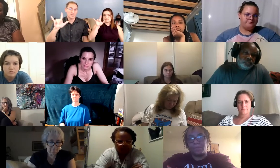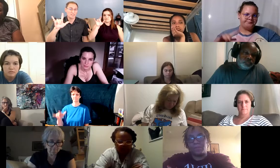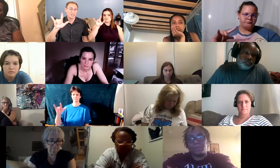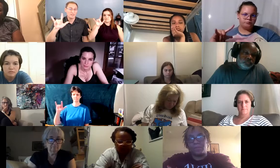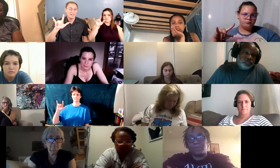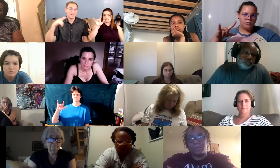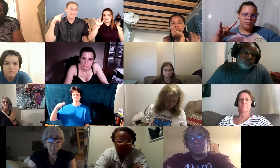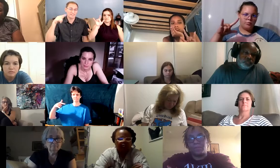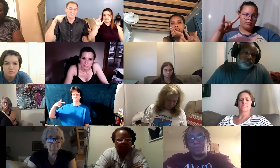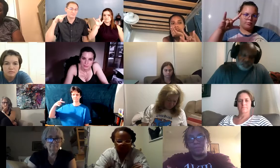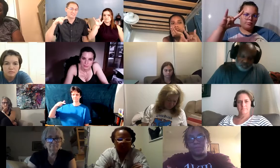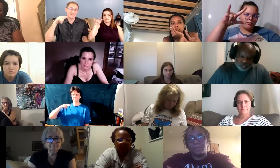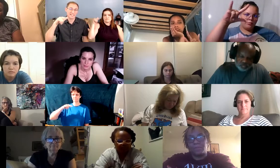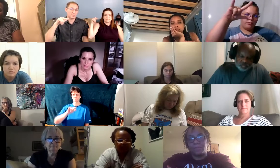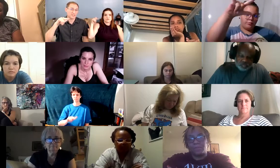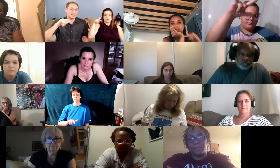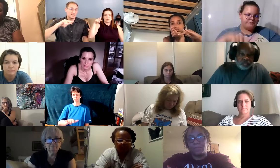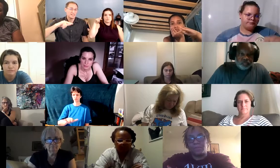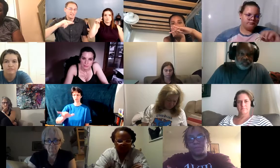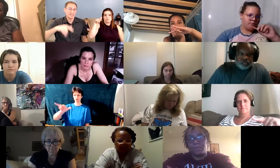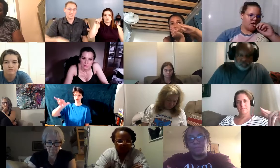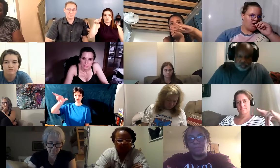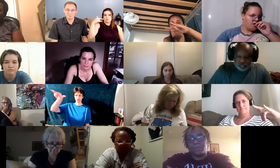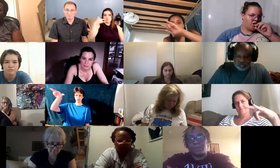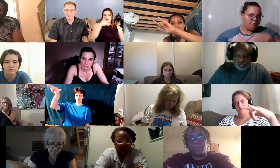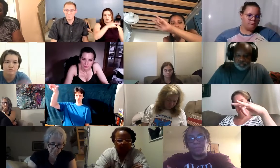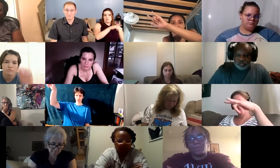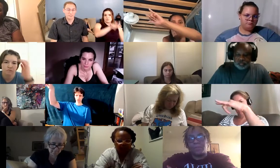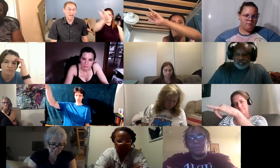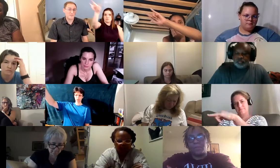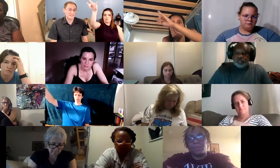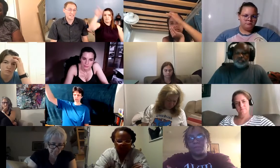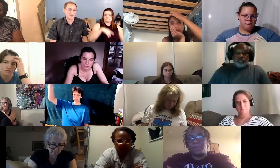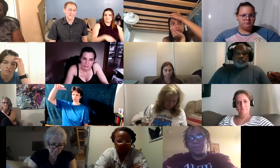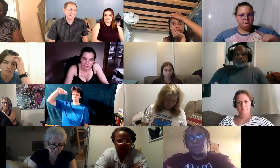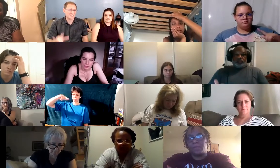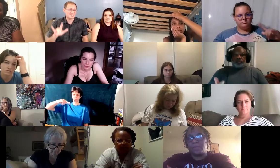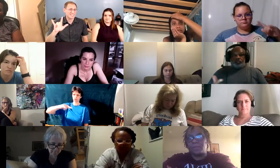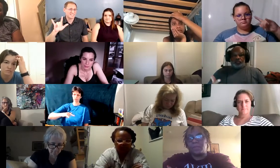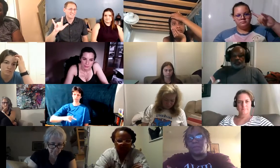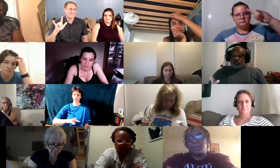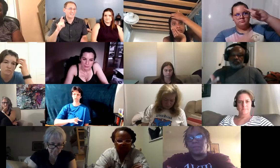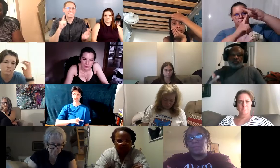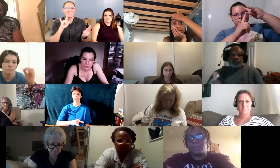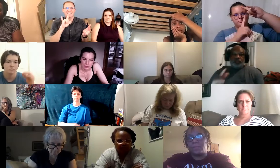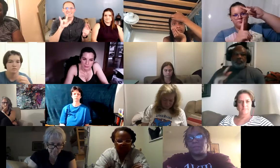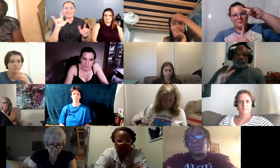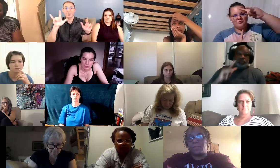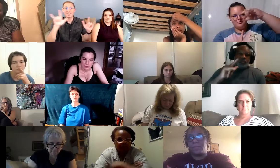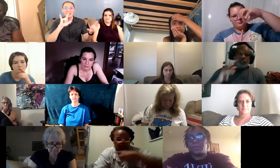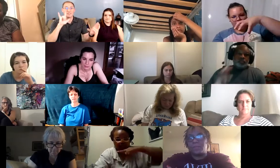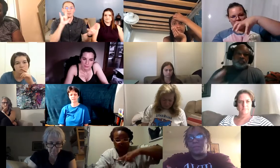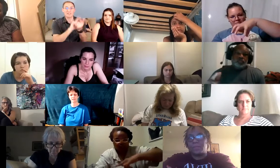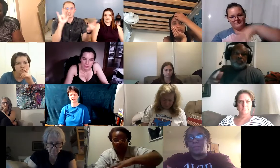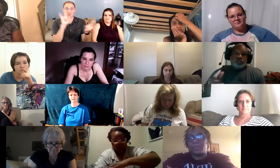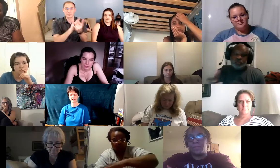you handshake. And this is just basically airplane, and predominantly airplane. I haven't seen it, like I've seen it like, oh,